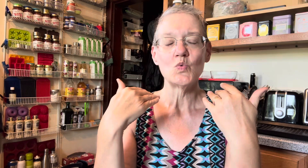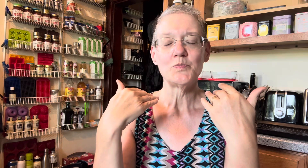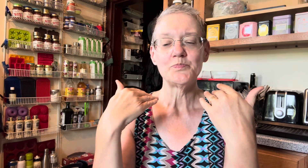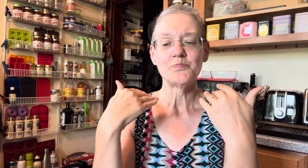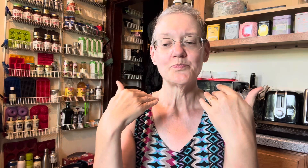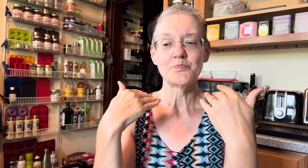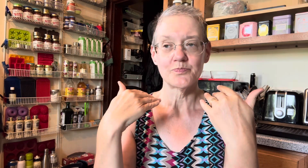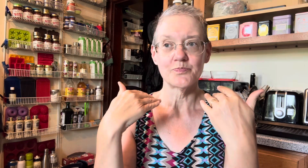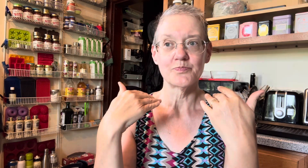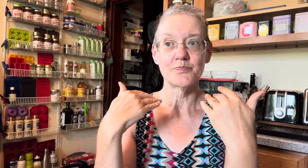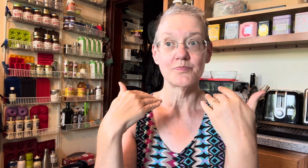off.